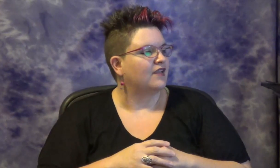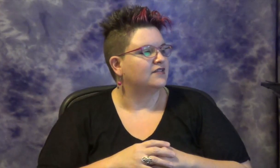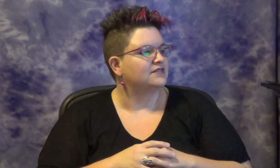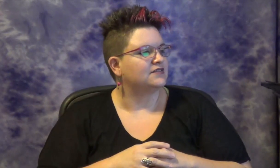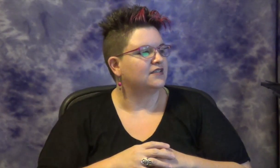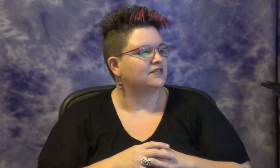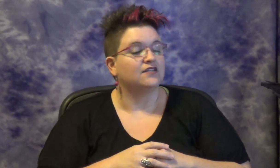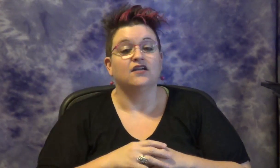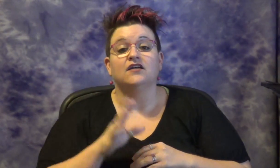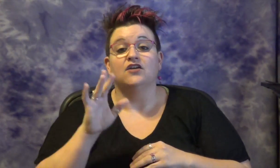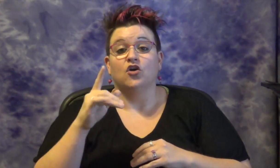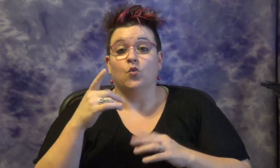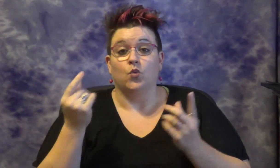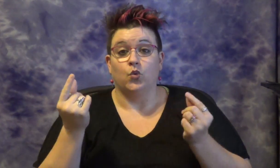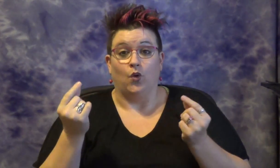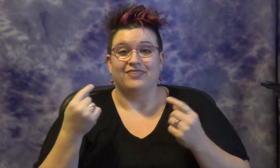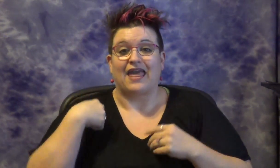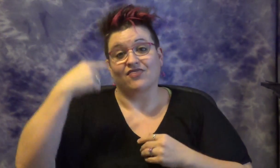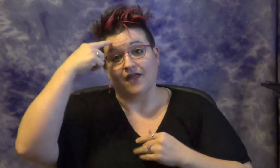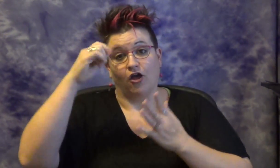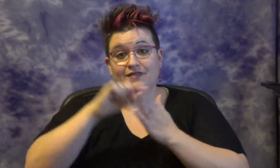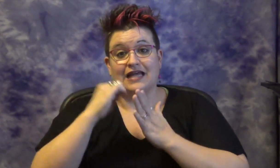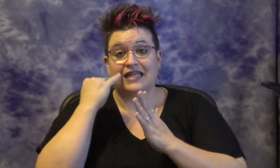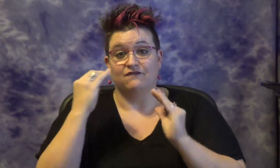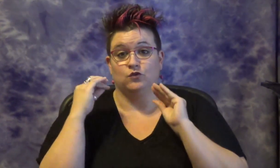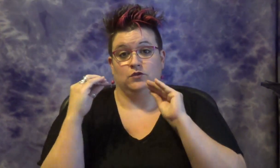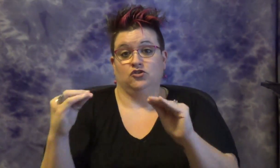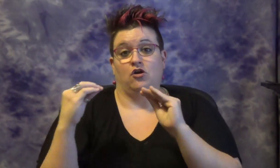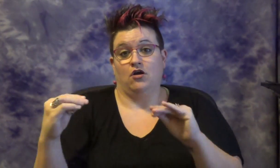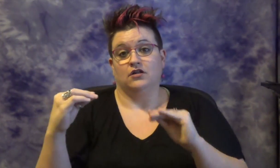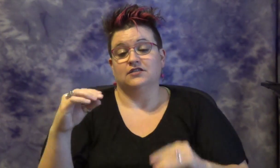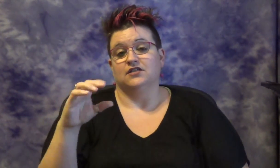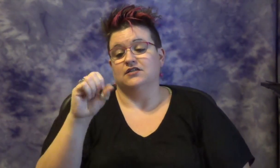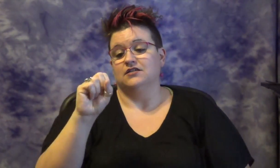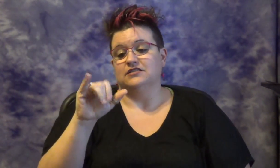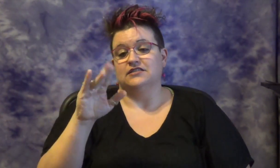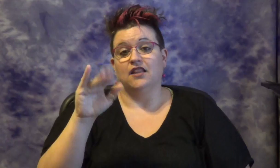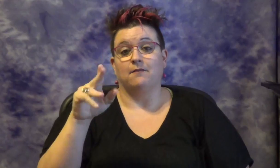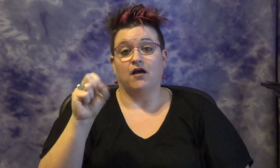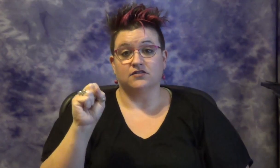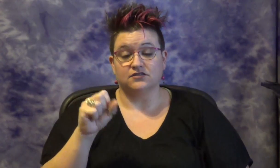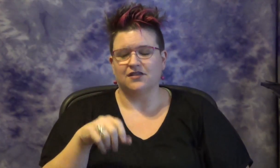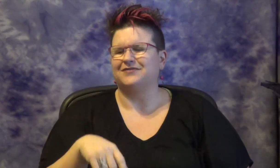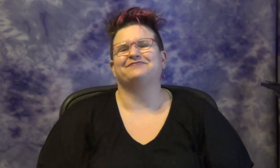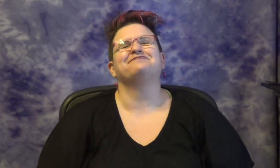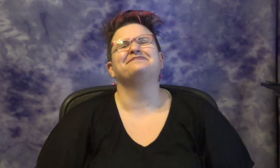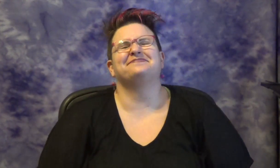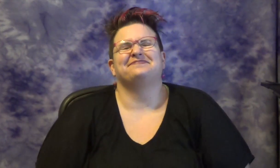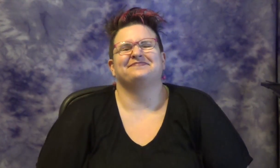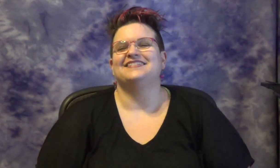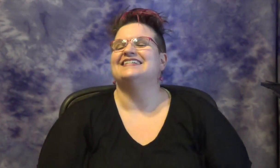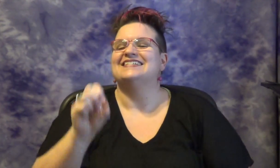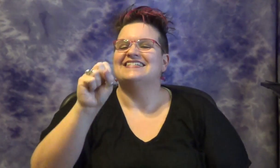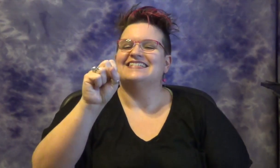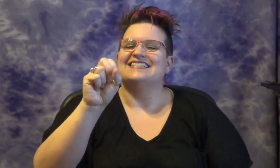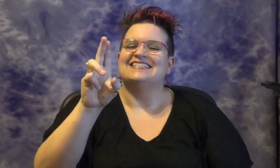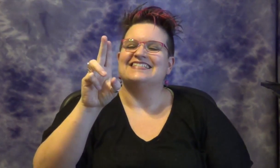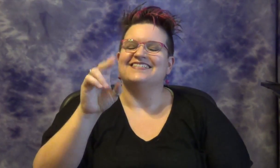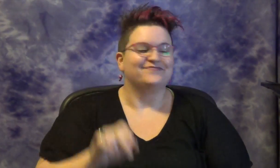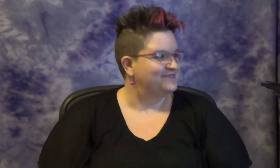C1, let me tell you about that. They thought that if you went ahead and taught, not the syllabus, I just said